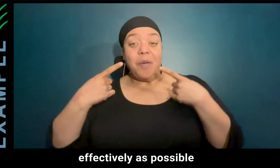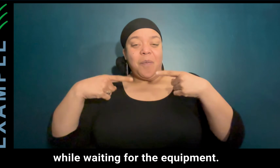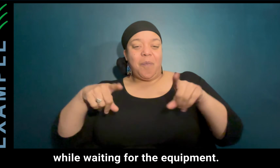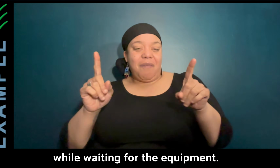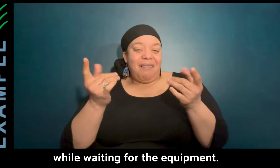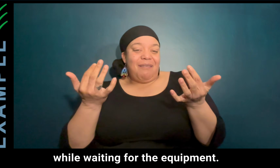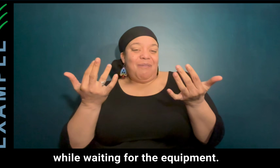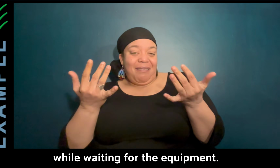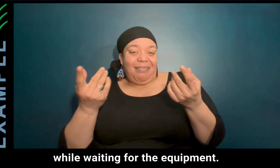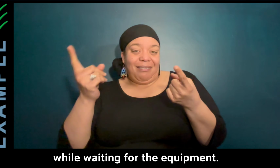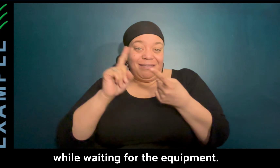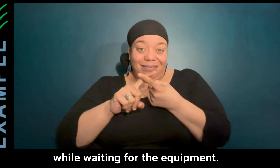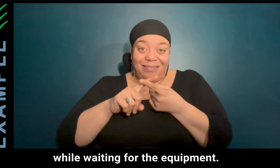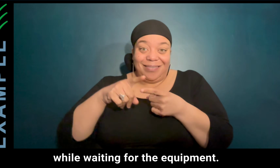while waiting for the equipment.